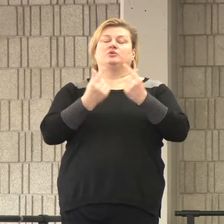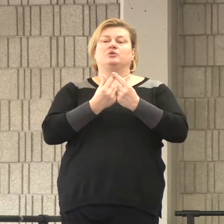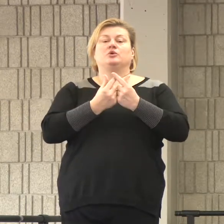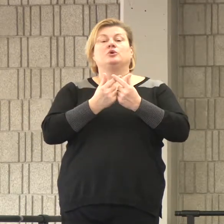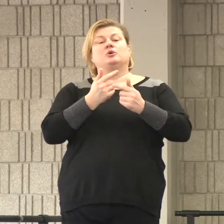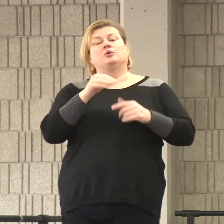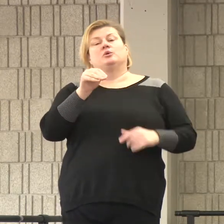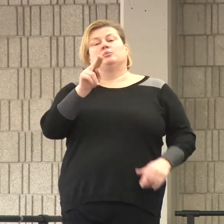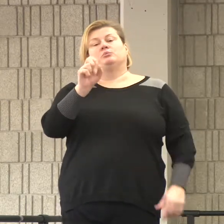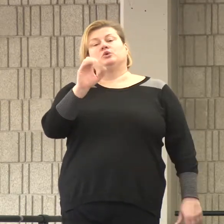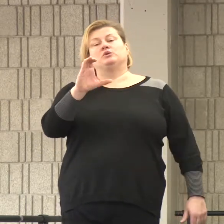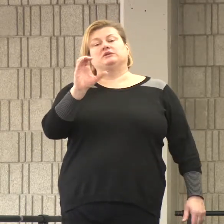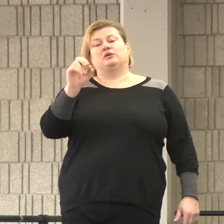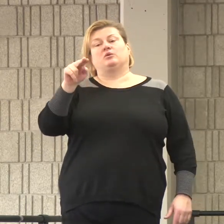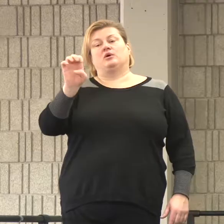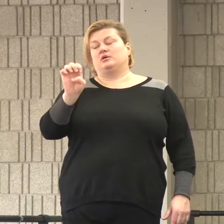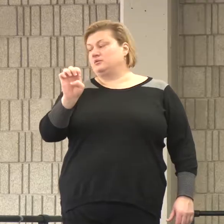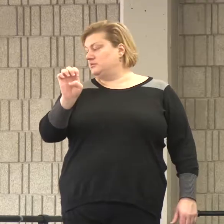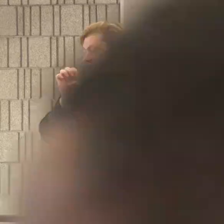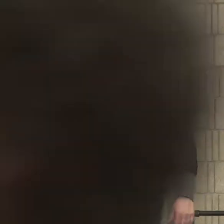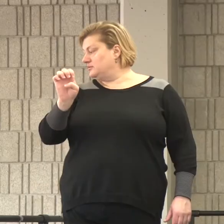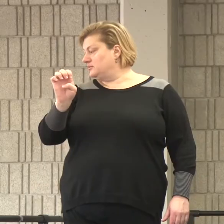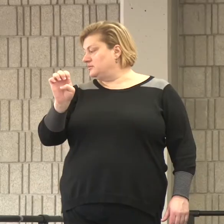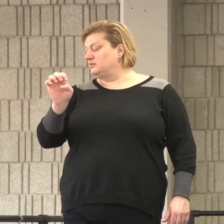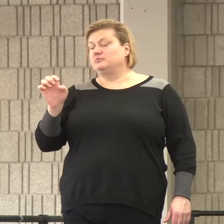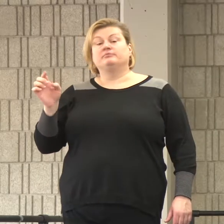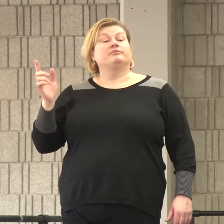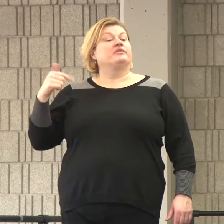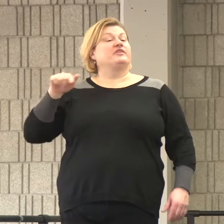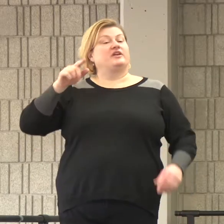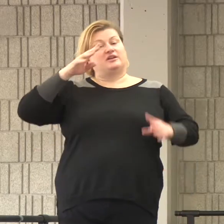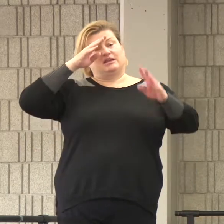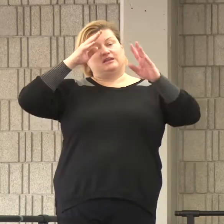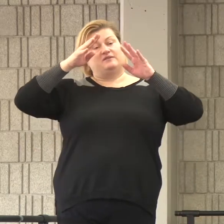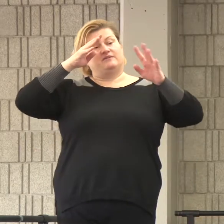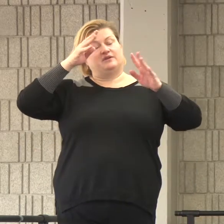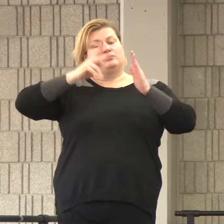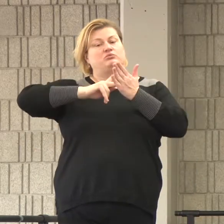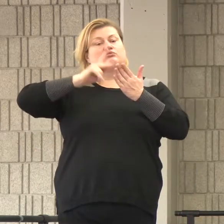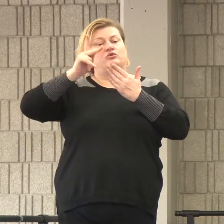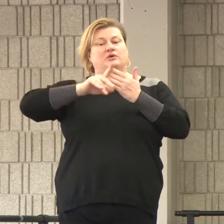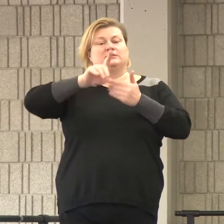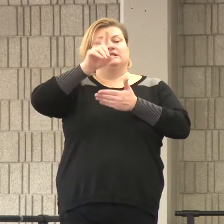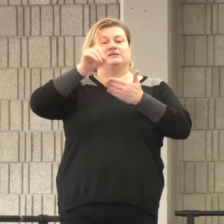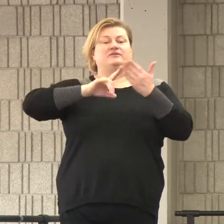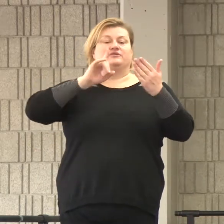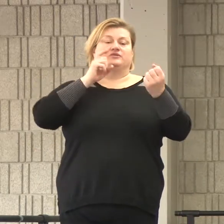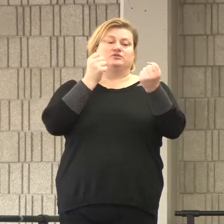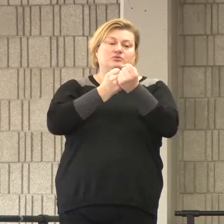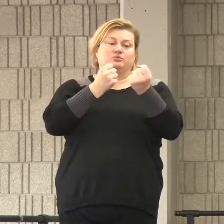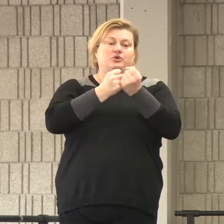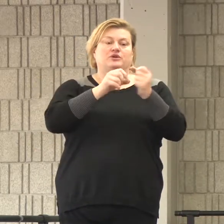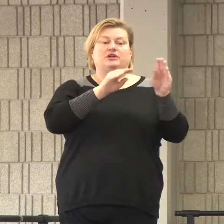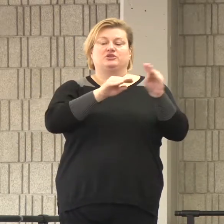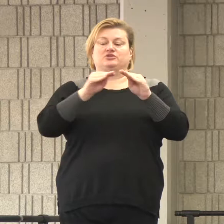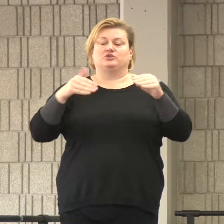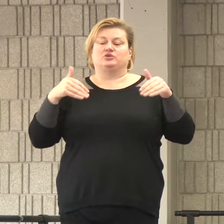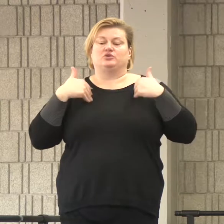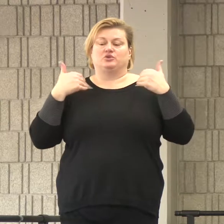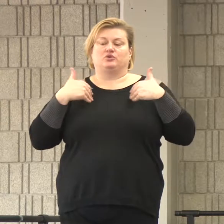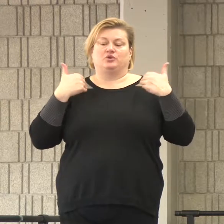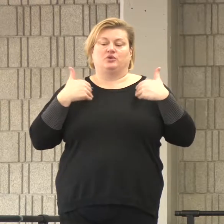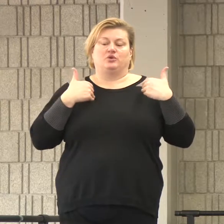One, who will perform for us. Music One is an innovative enrichment program designed to support and educate youth